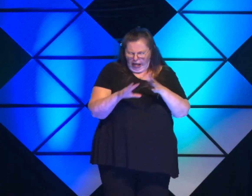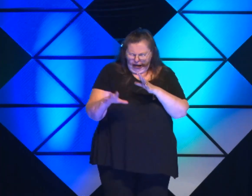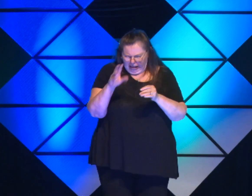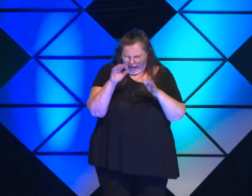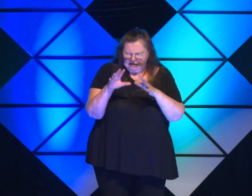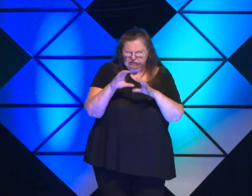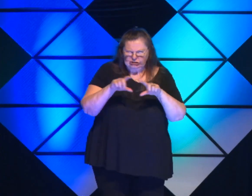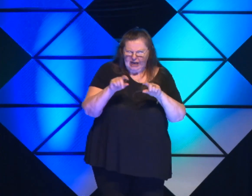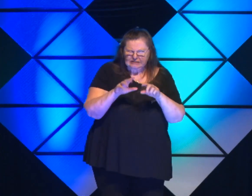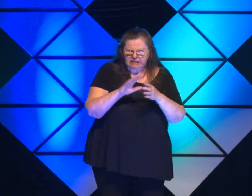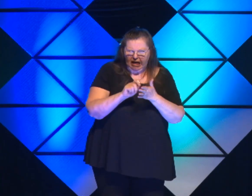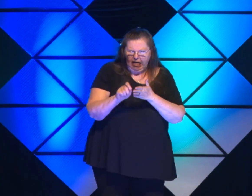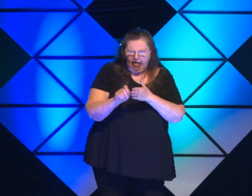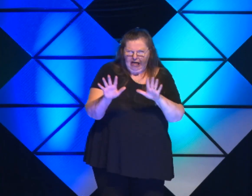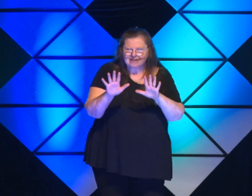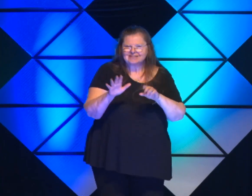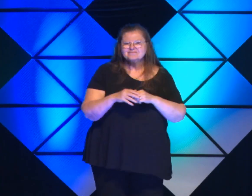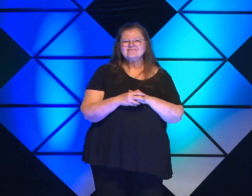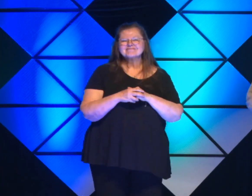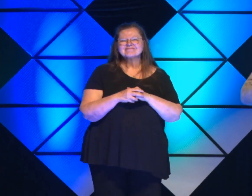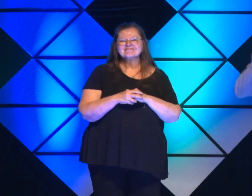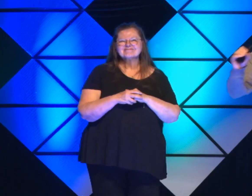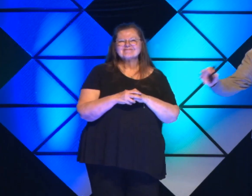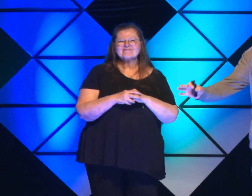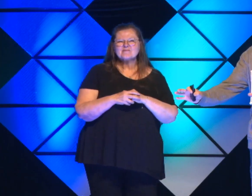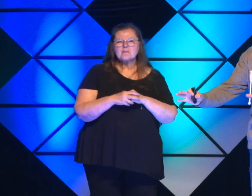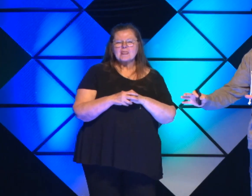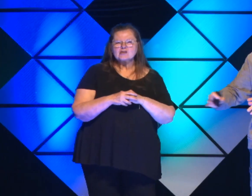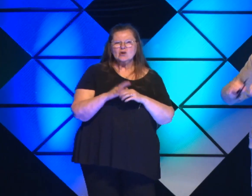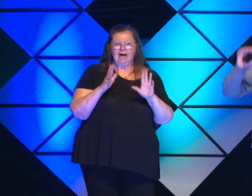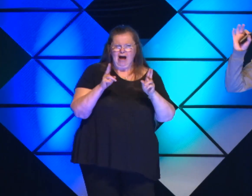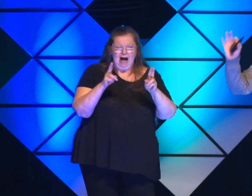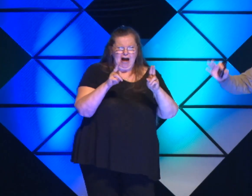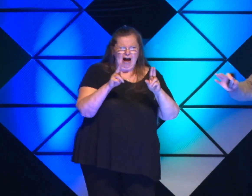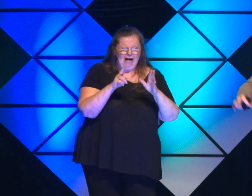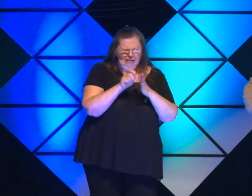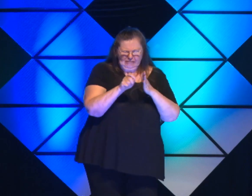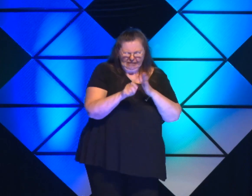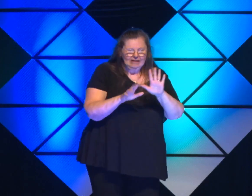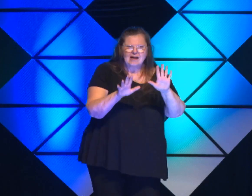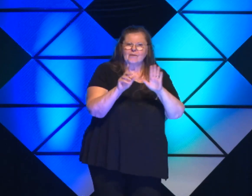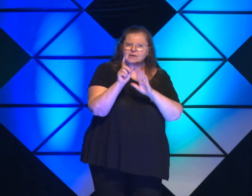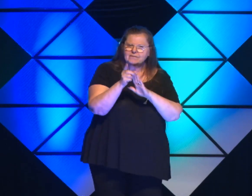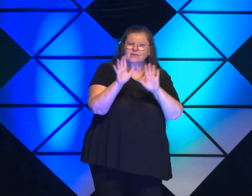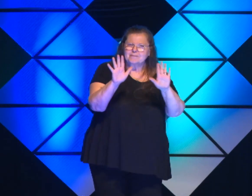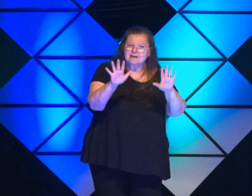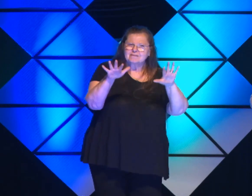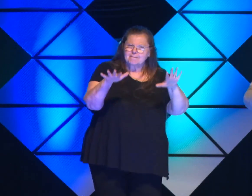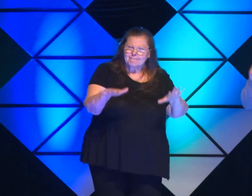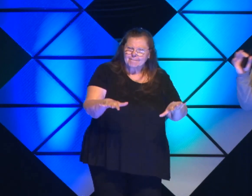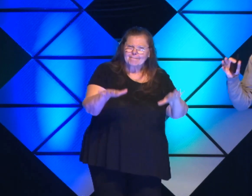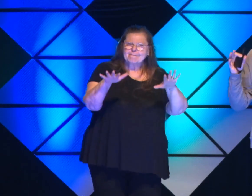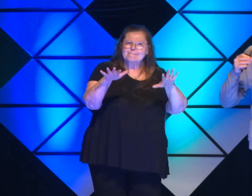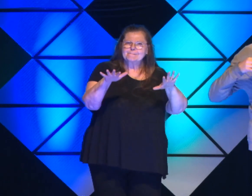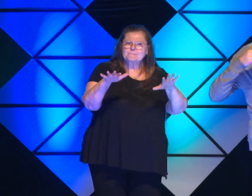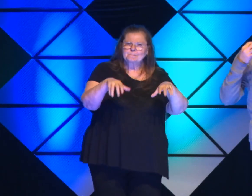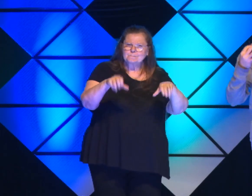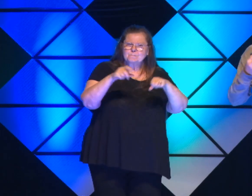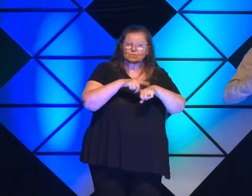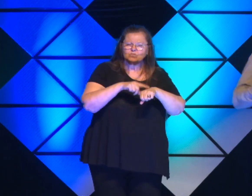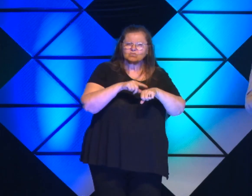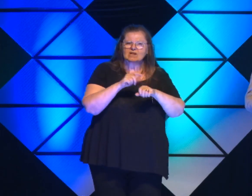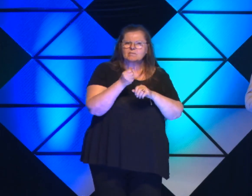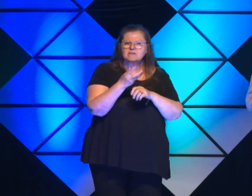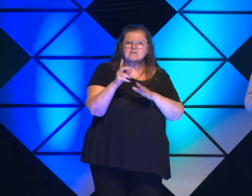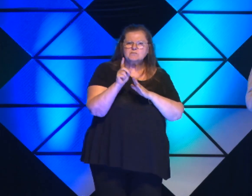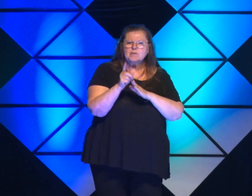time, right? Don't frantically fill out that Connect card. I'll give you a minute. But in these next moments, just consider,